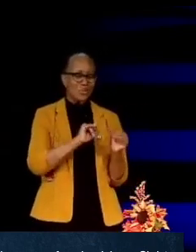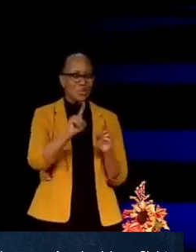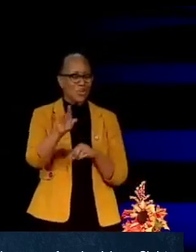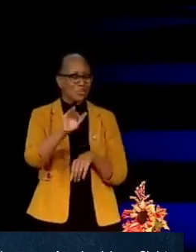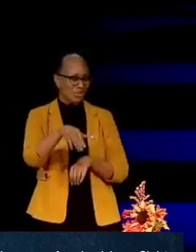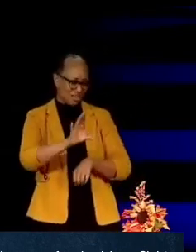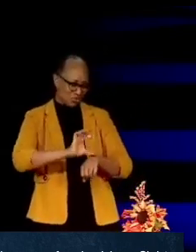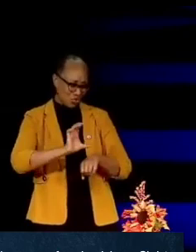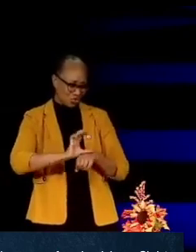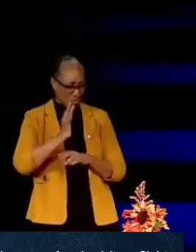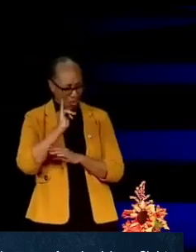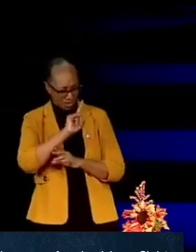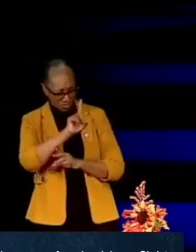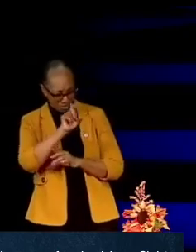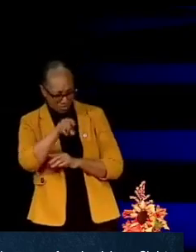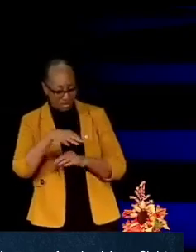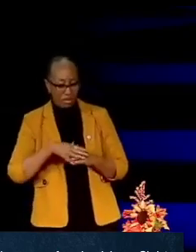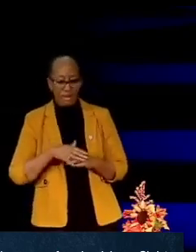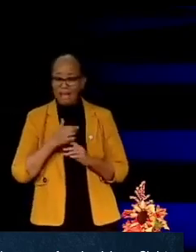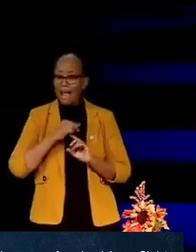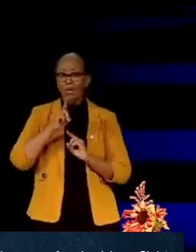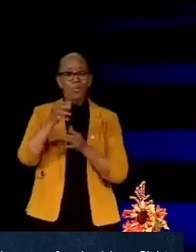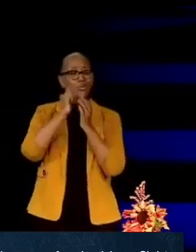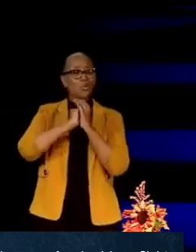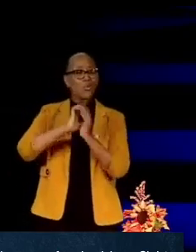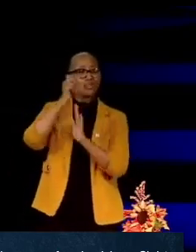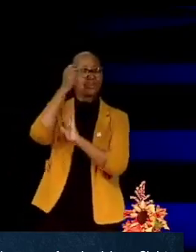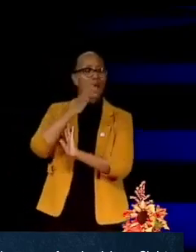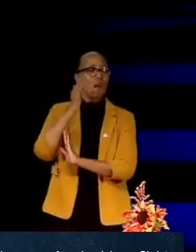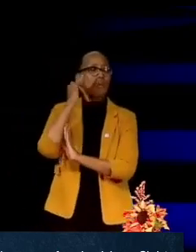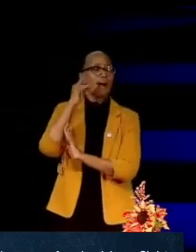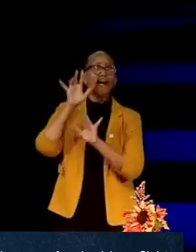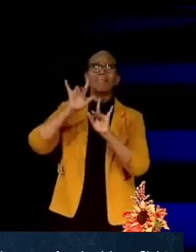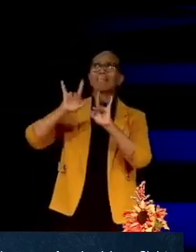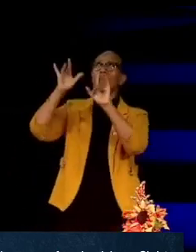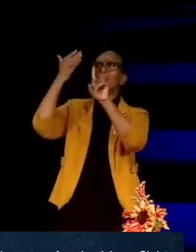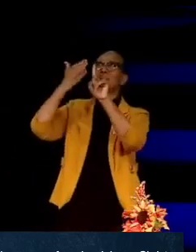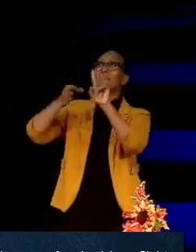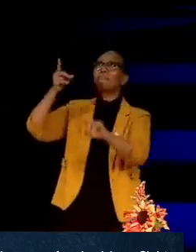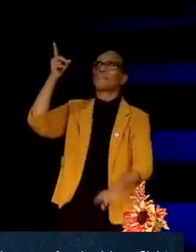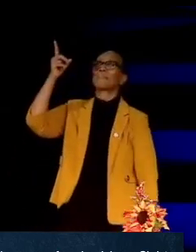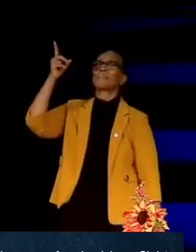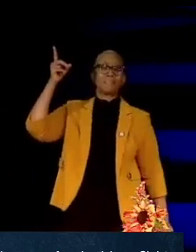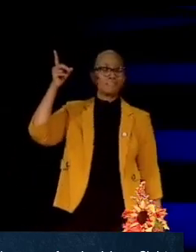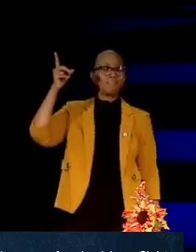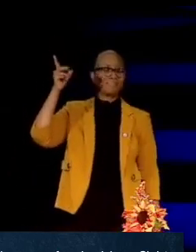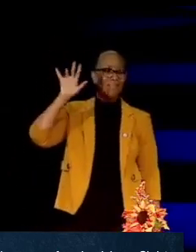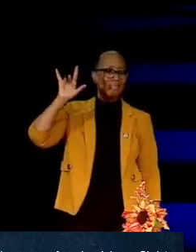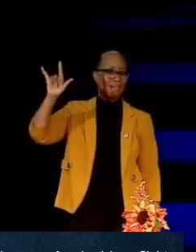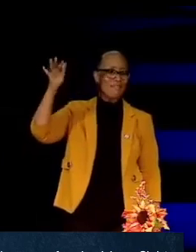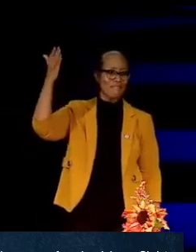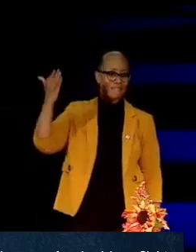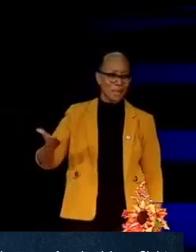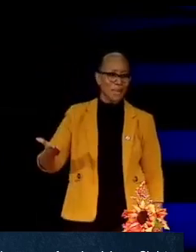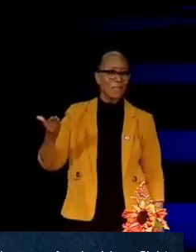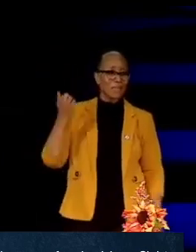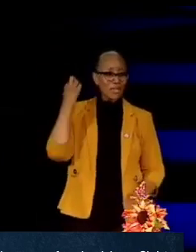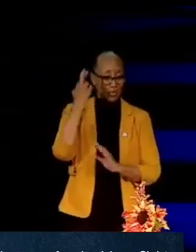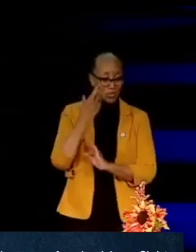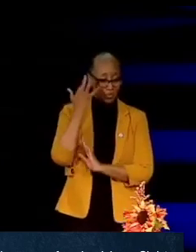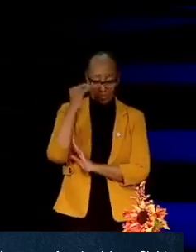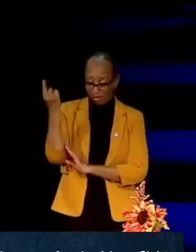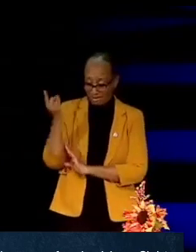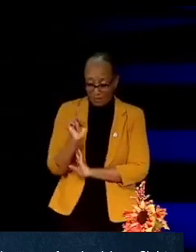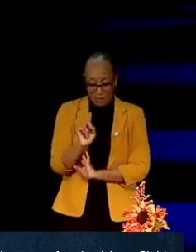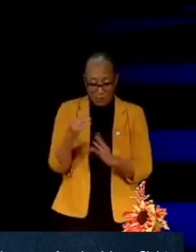Greater St. Stevenson? Honey, I'm going to worship because I love a mighty God. Y'all ain't saying nothing. Look what it